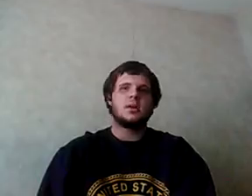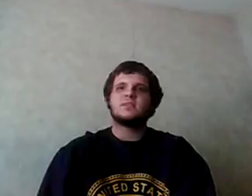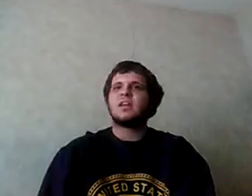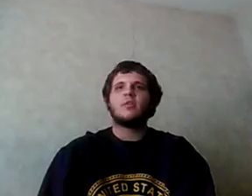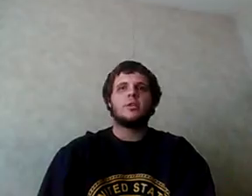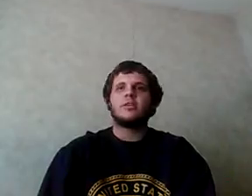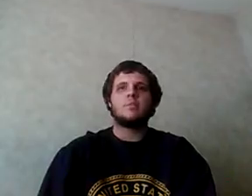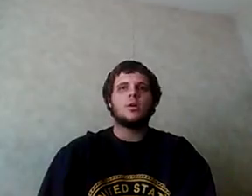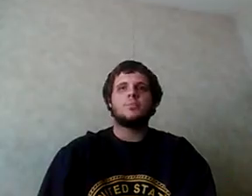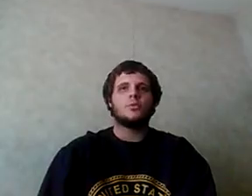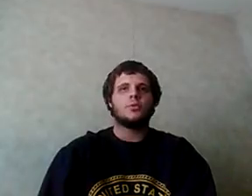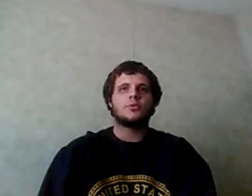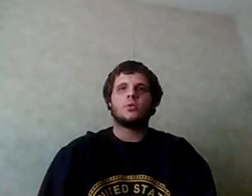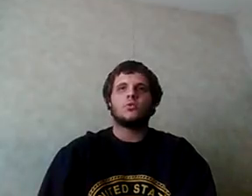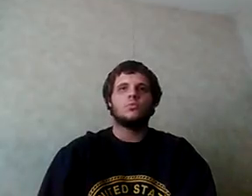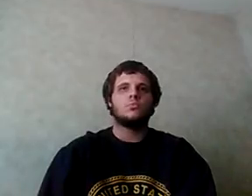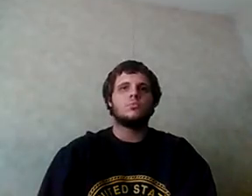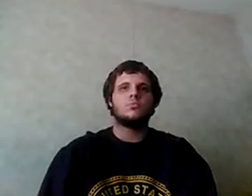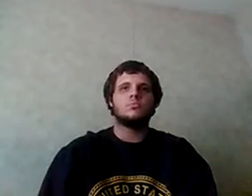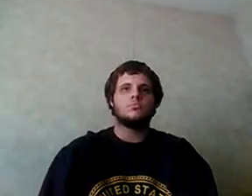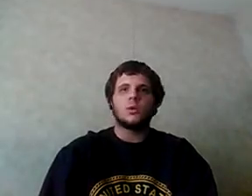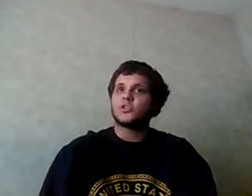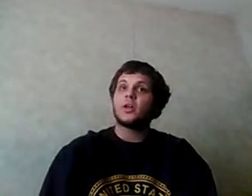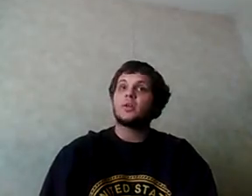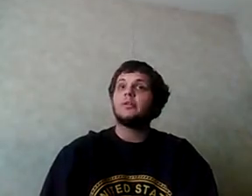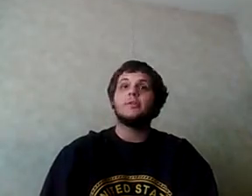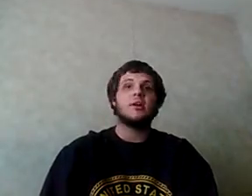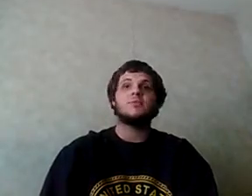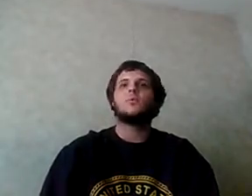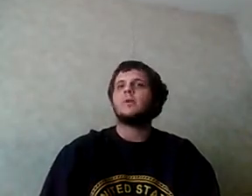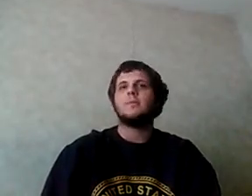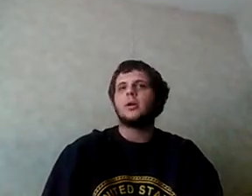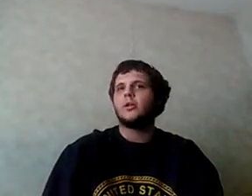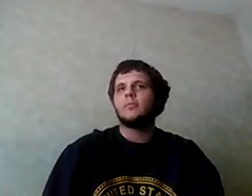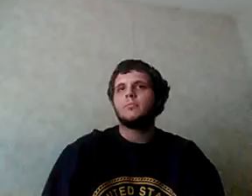But it's not really that popular, so most likely you don't have to worry about it.